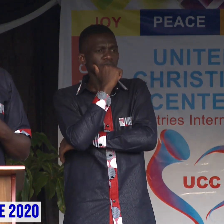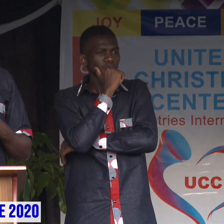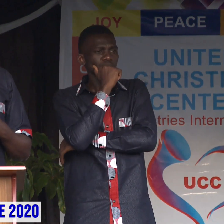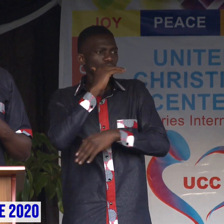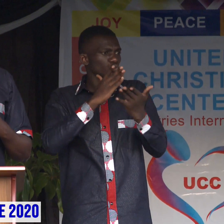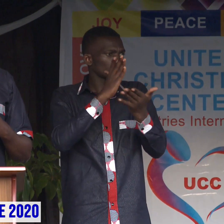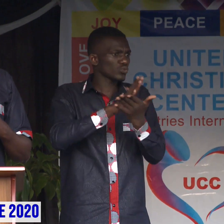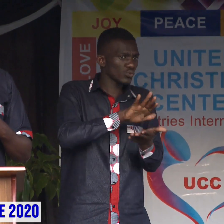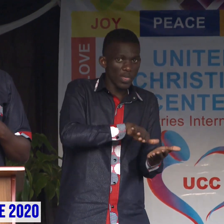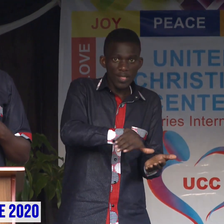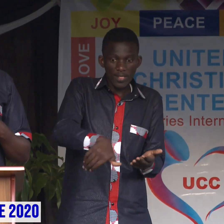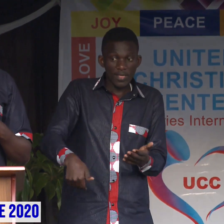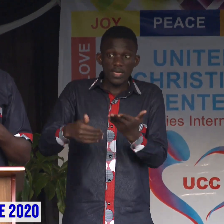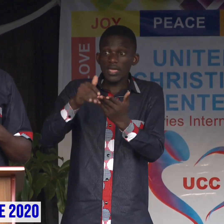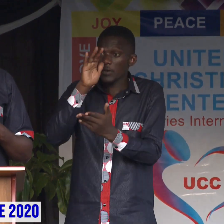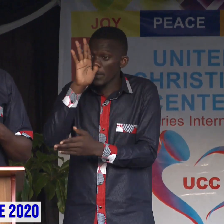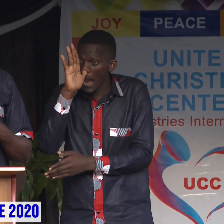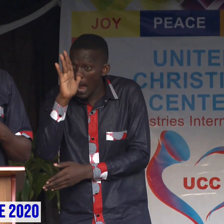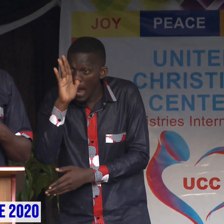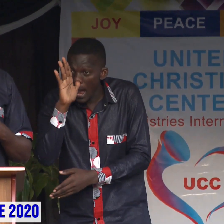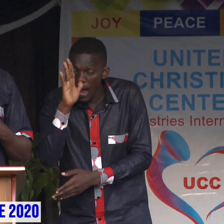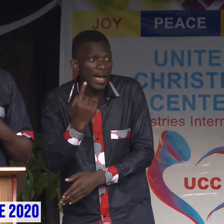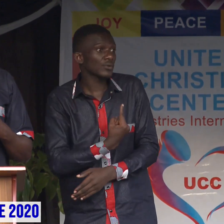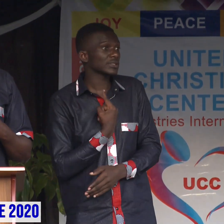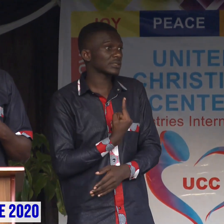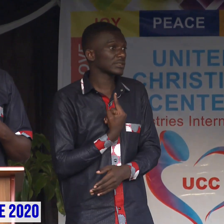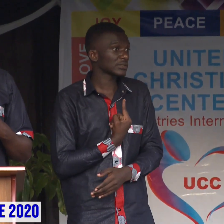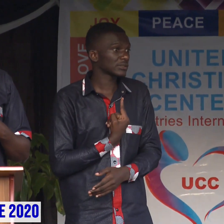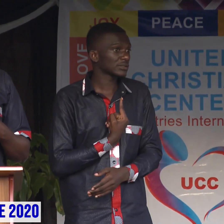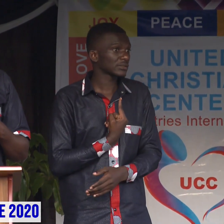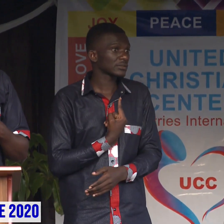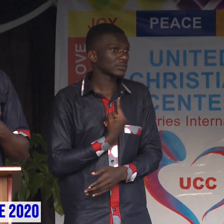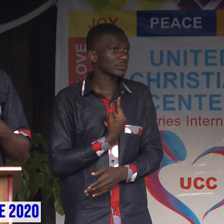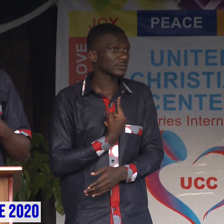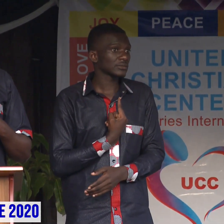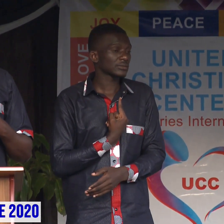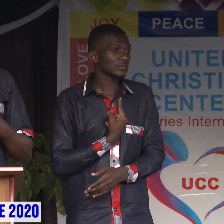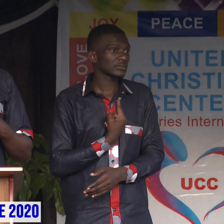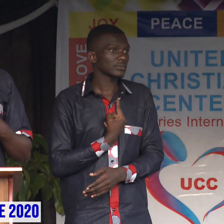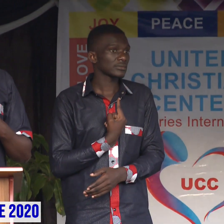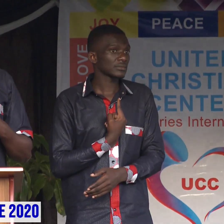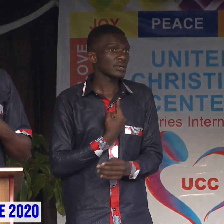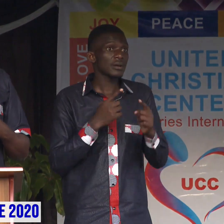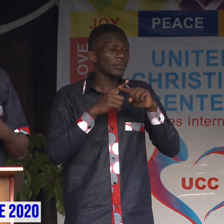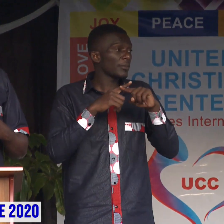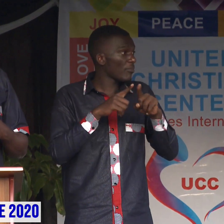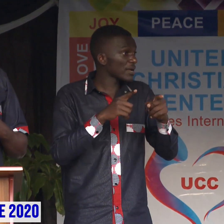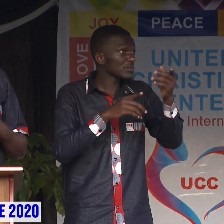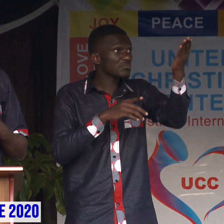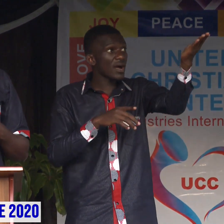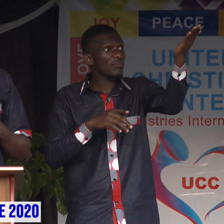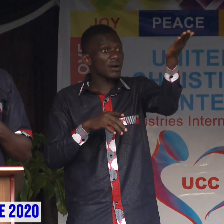bagenda tegera nti here you deceive us you are single nti olina gwosu zo inagwoleta ekiro atenga tutumanya nti oli single but